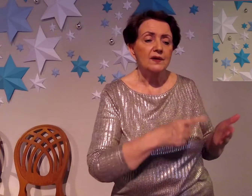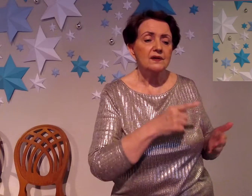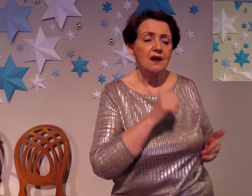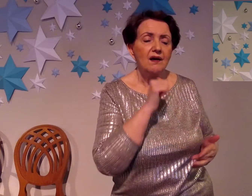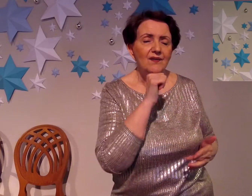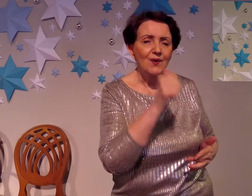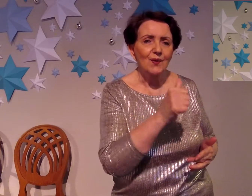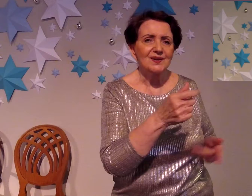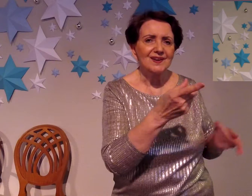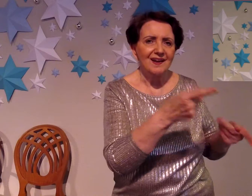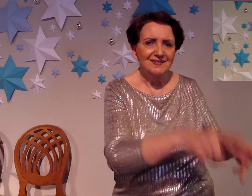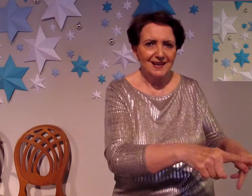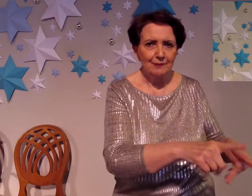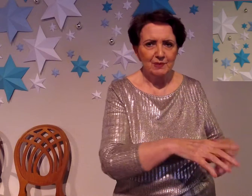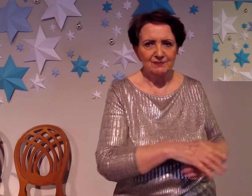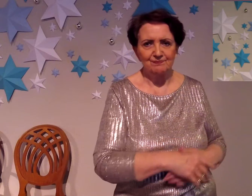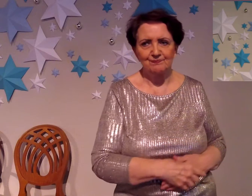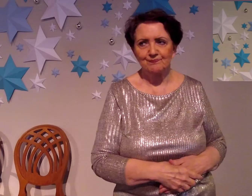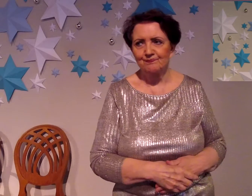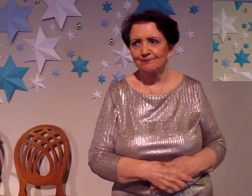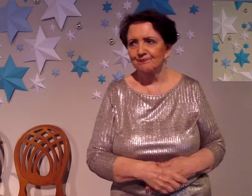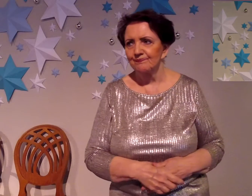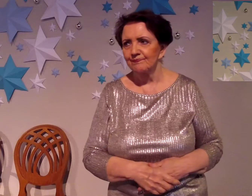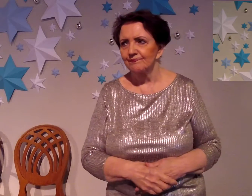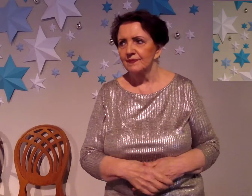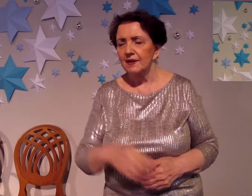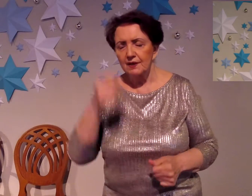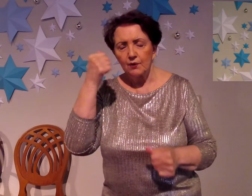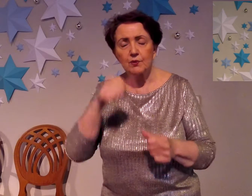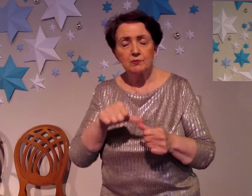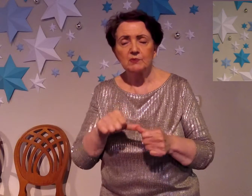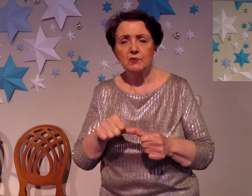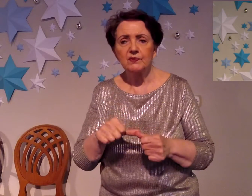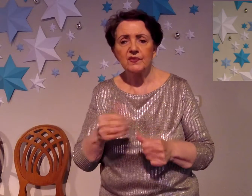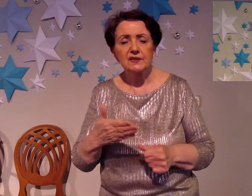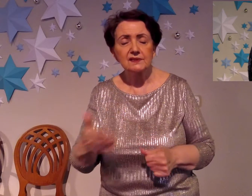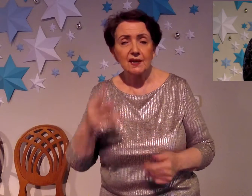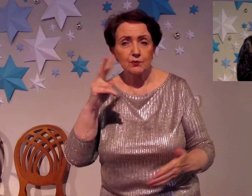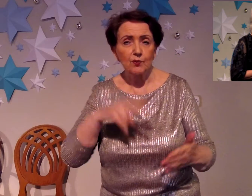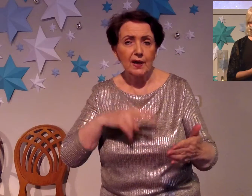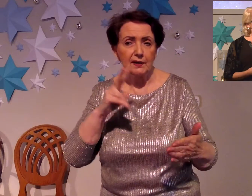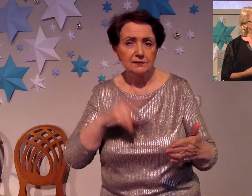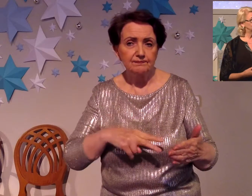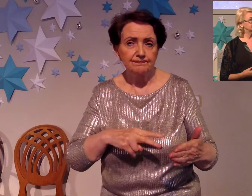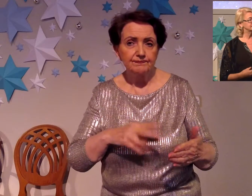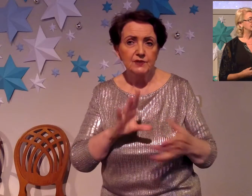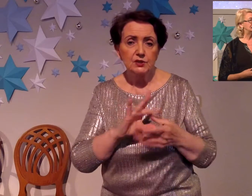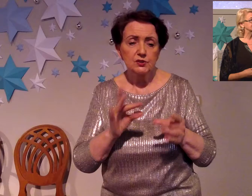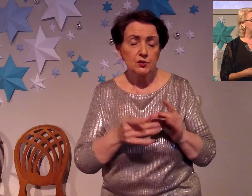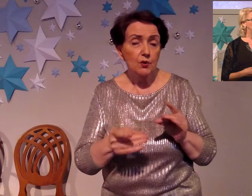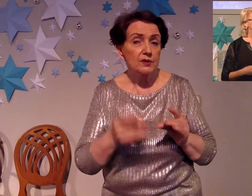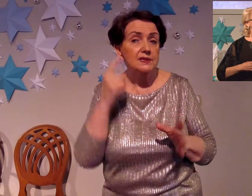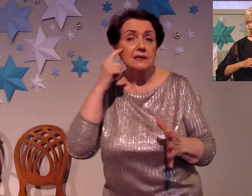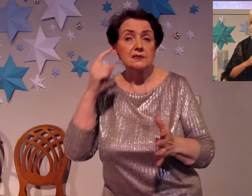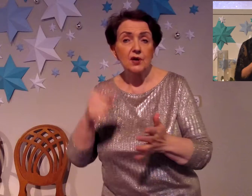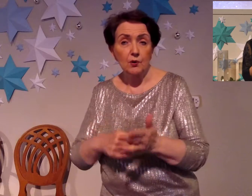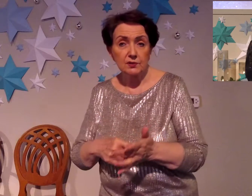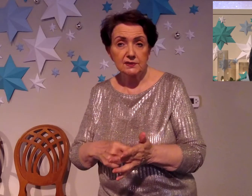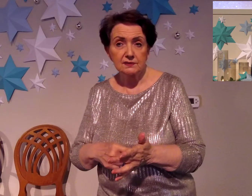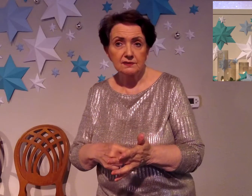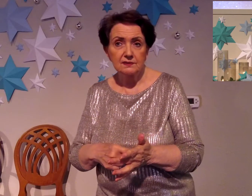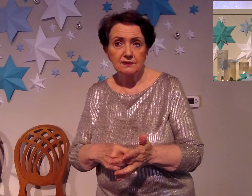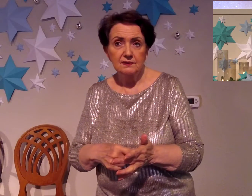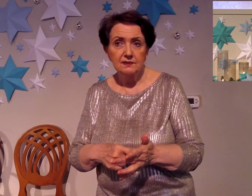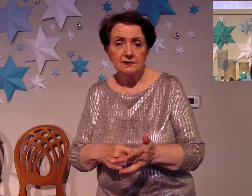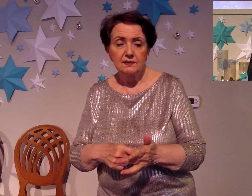not to happen? And I recalled things that I had read, stories. Actually noticed that as I was